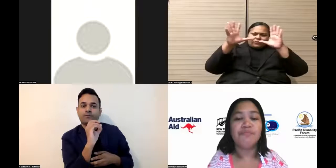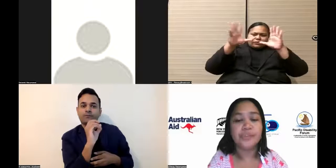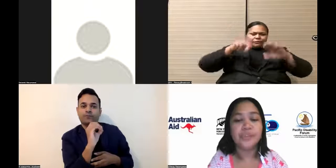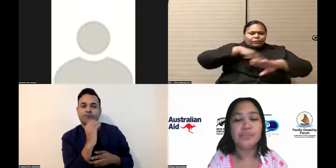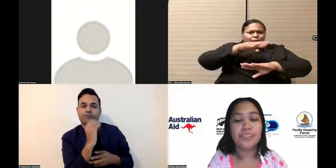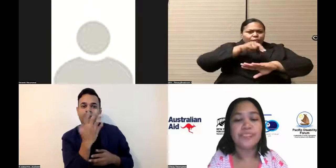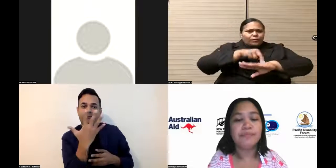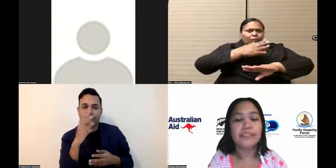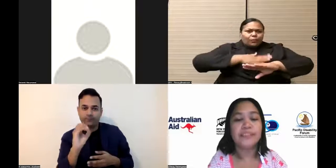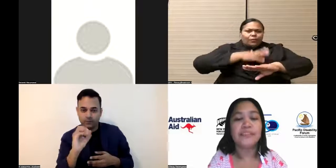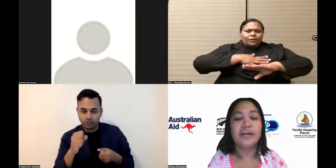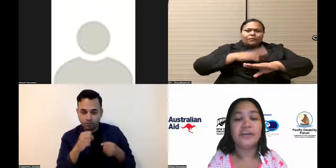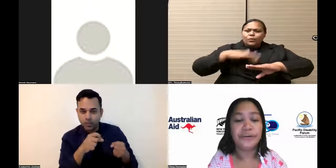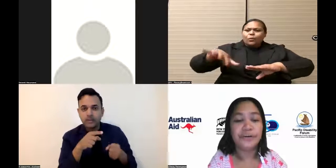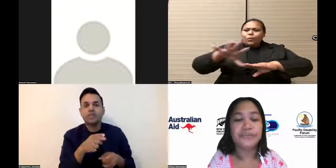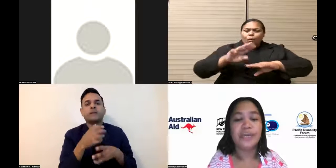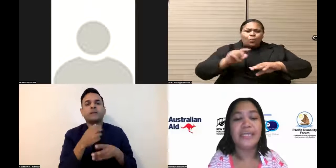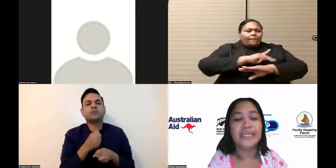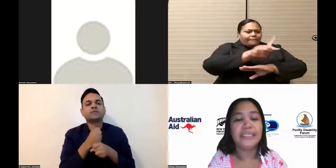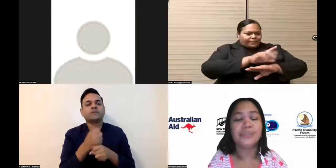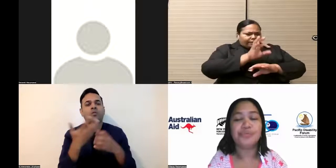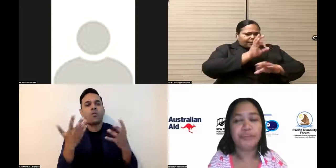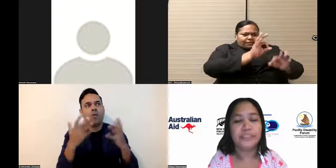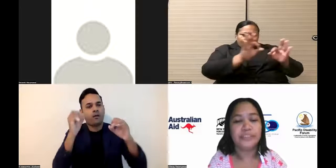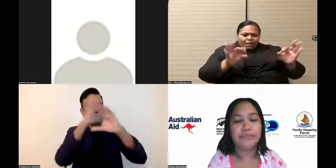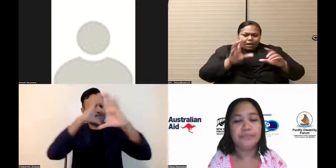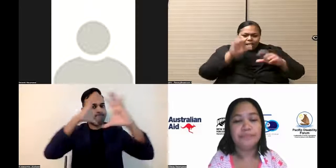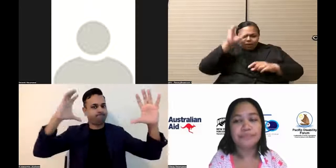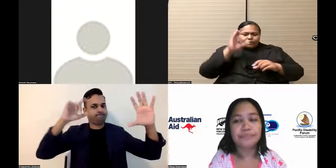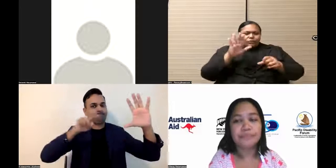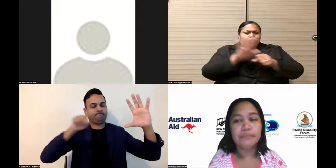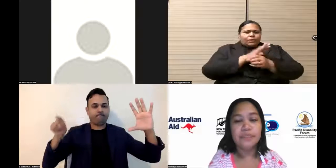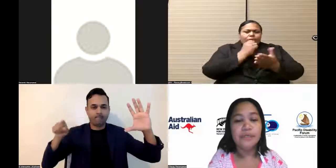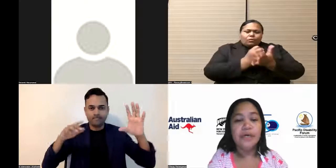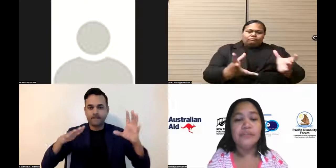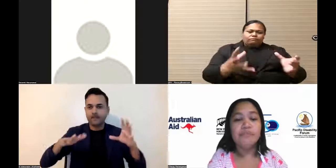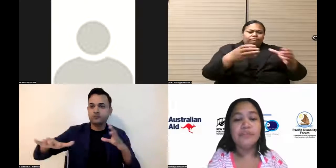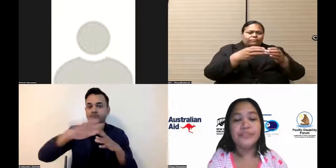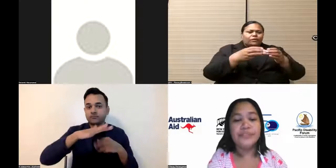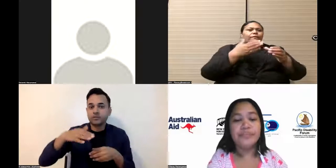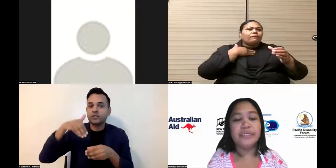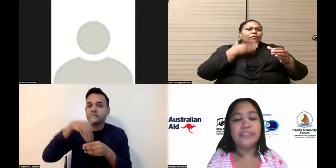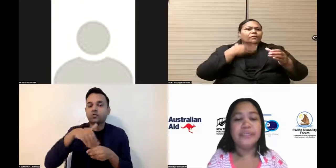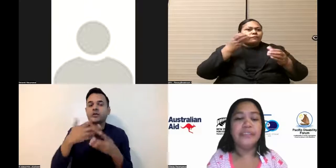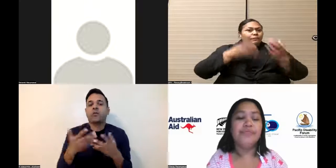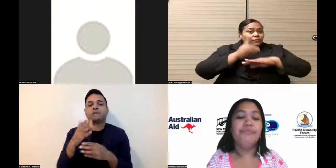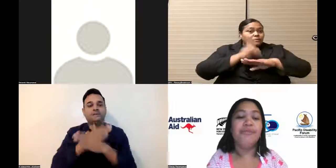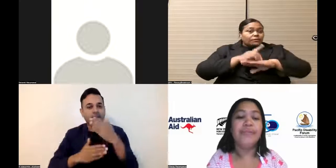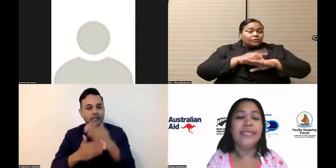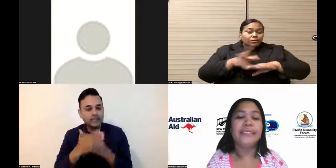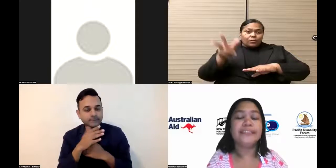voices of persons with disabilities are heard and needs reflected. The Blue Pacific